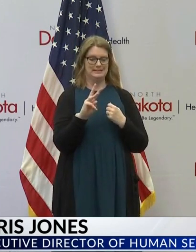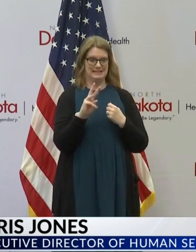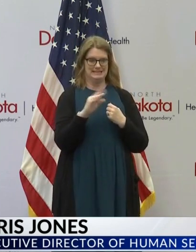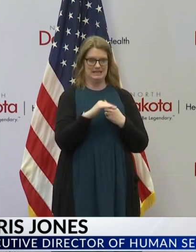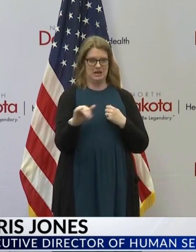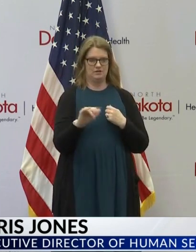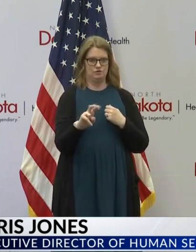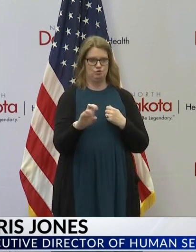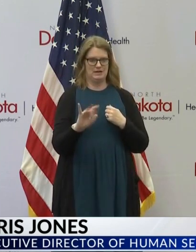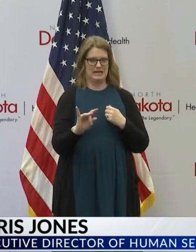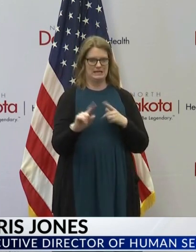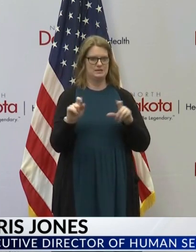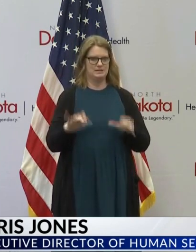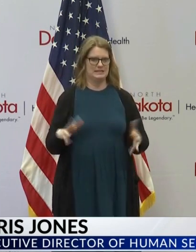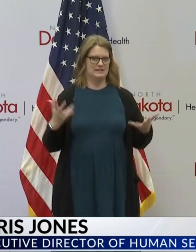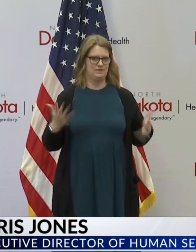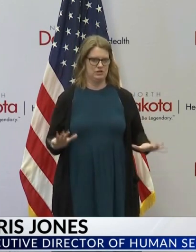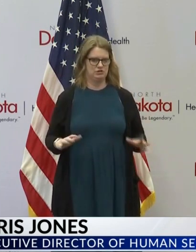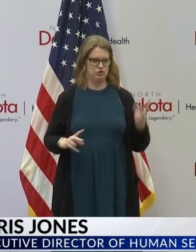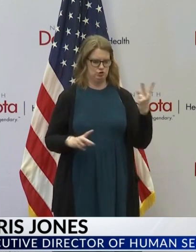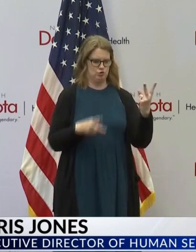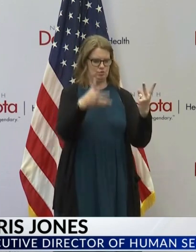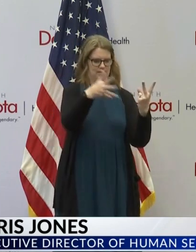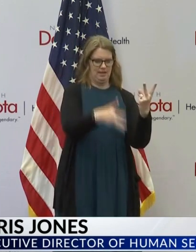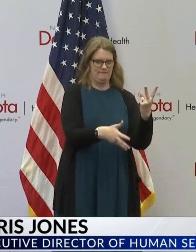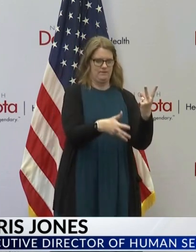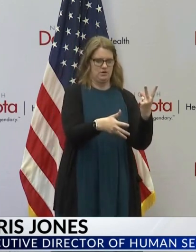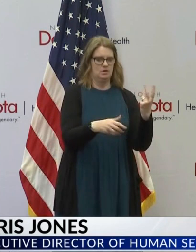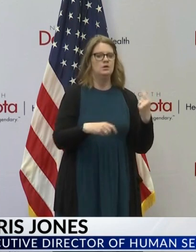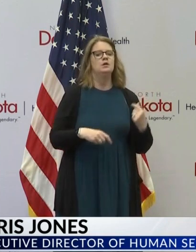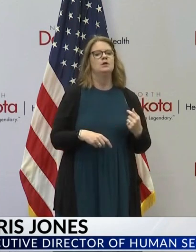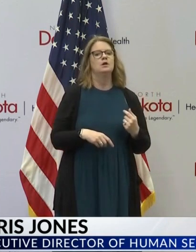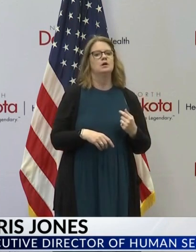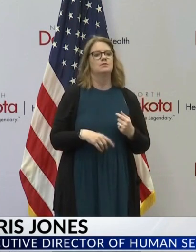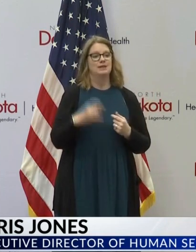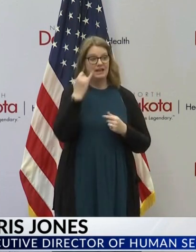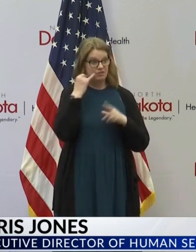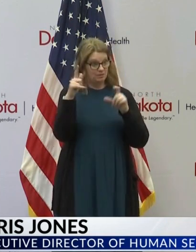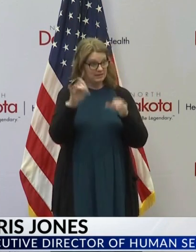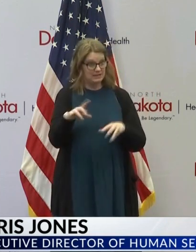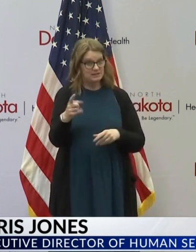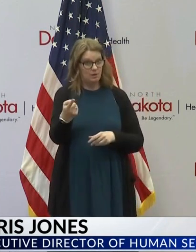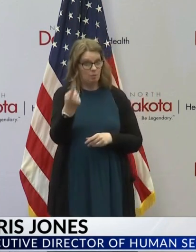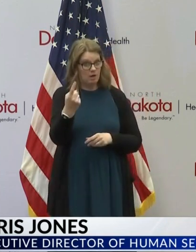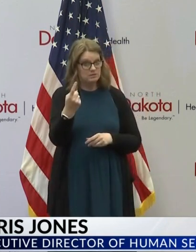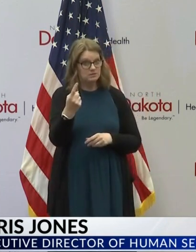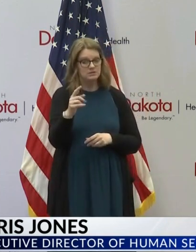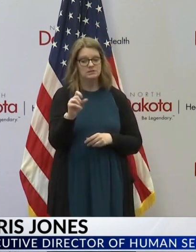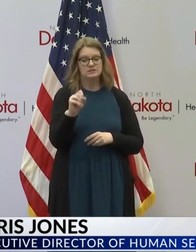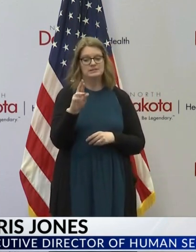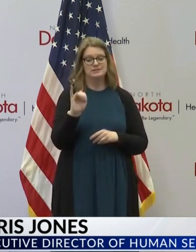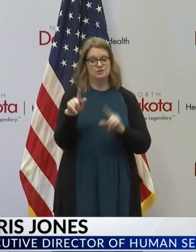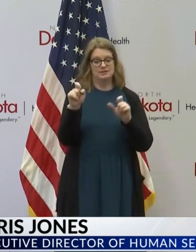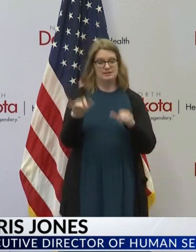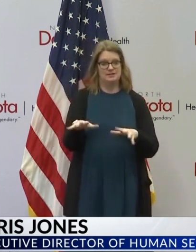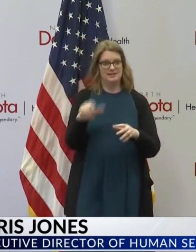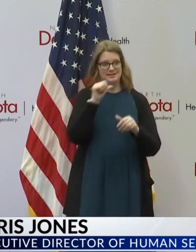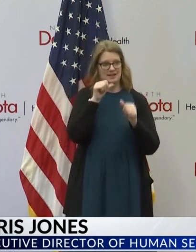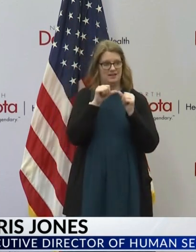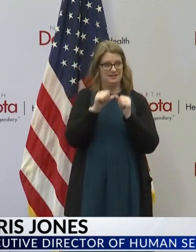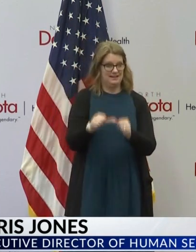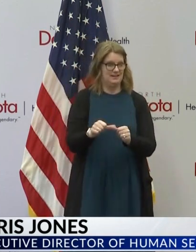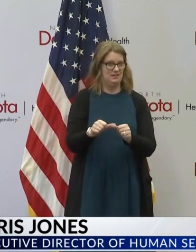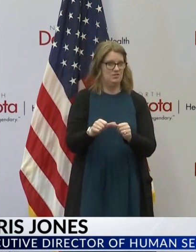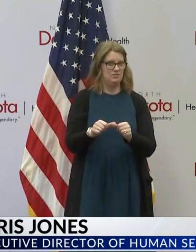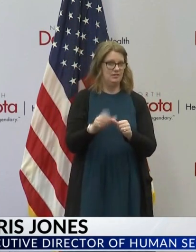218 have been tested. I think it's important for people to realize just that you've been tested once doesn't mean that serial testing or ongoing testing isn't going to